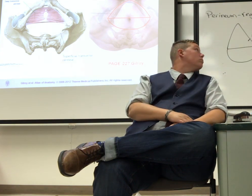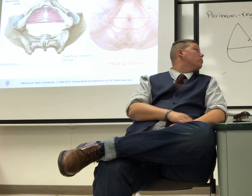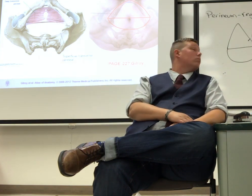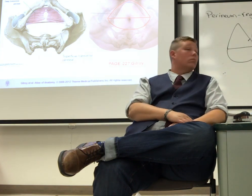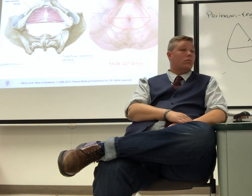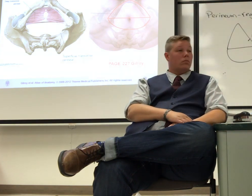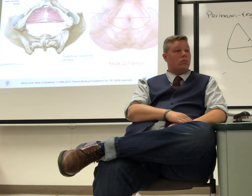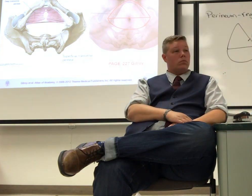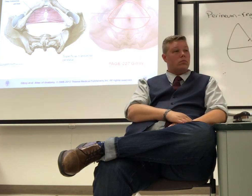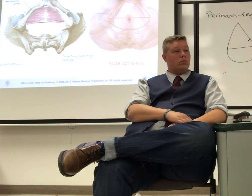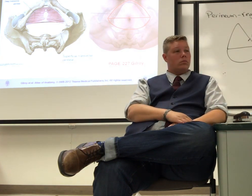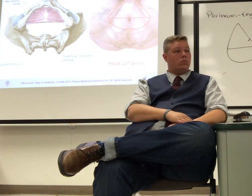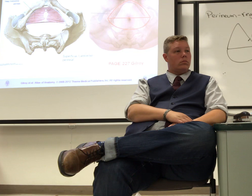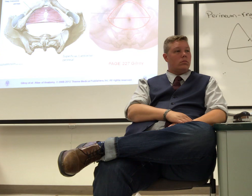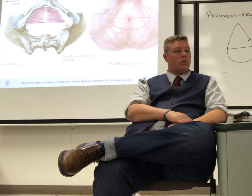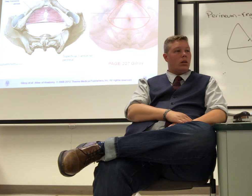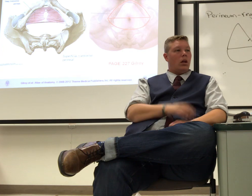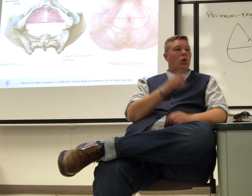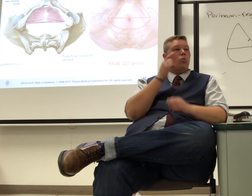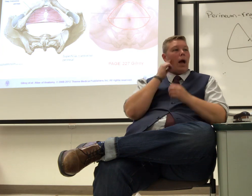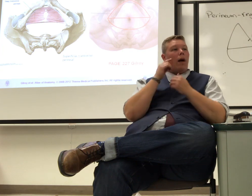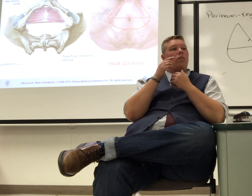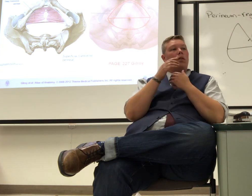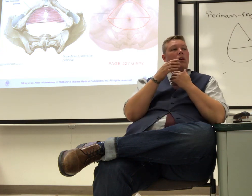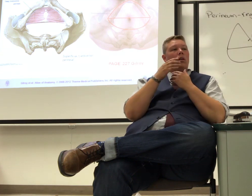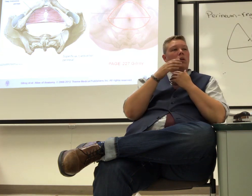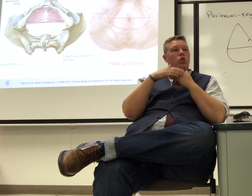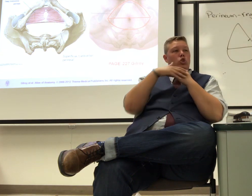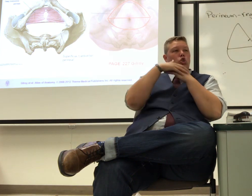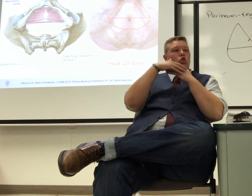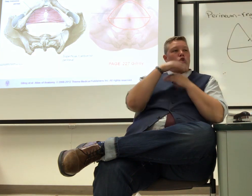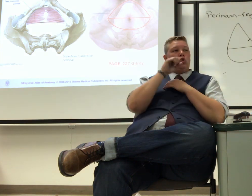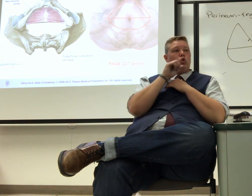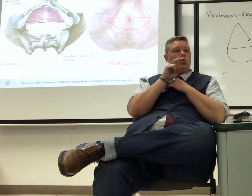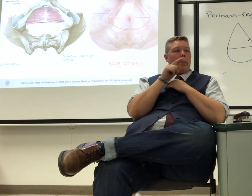perineal. There's superficial transverse perineal too.